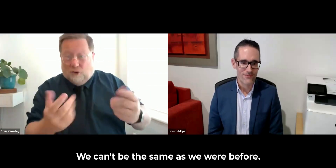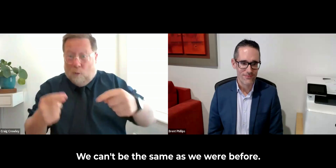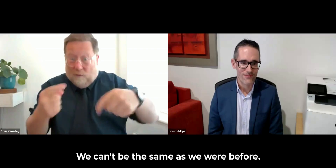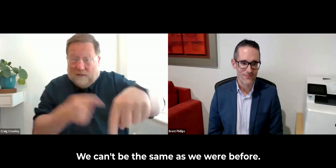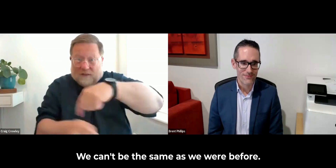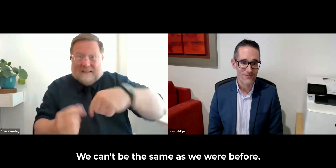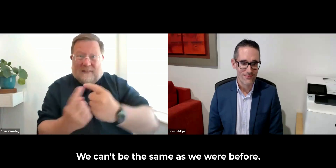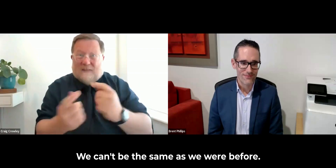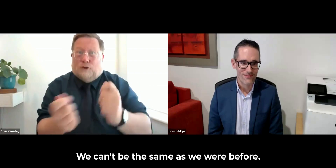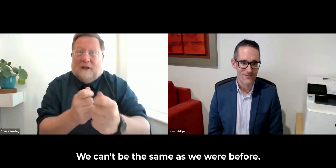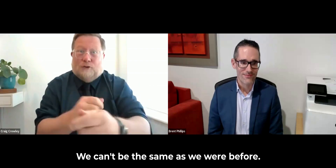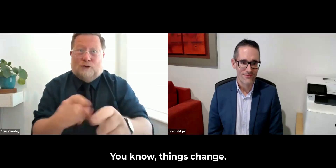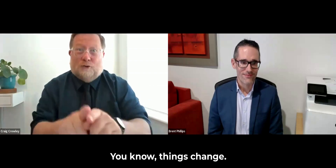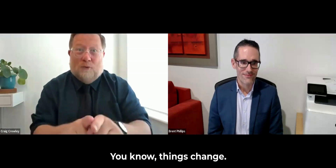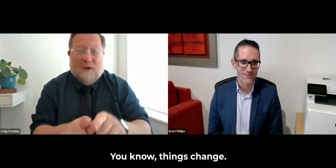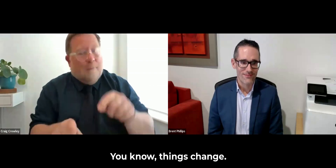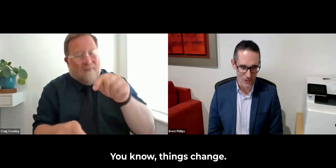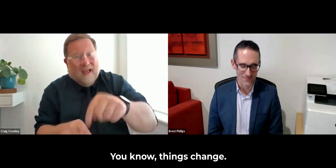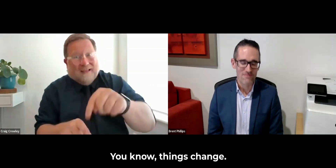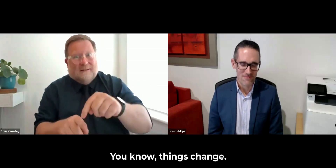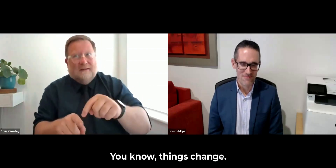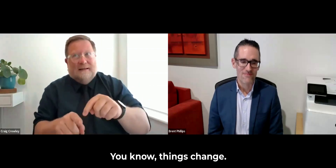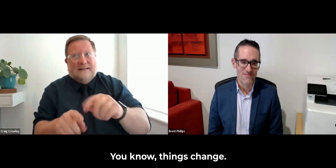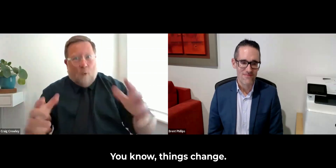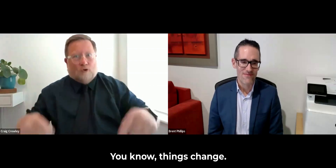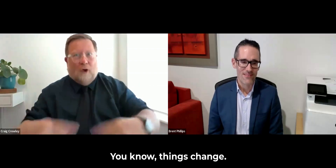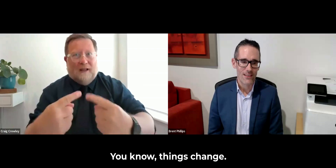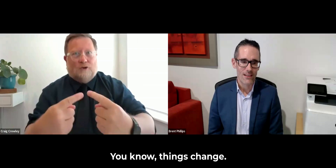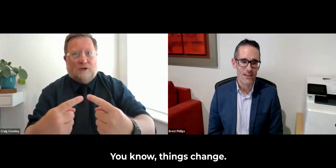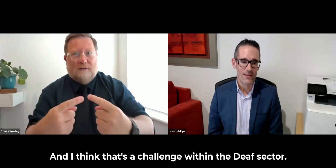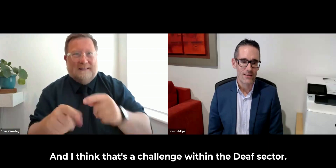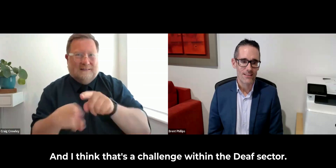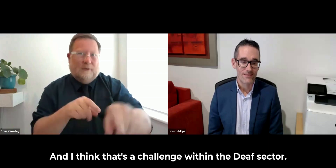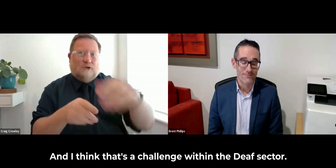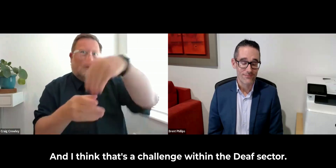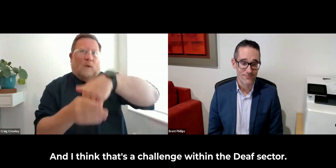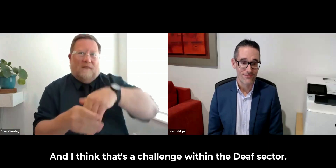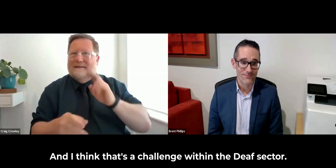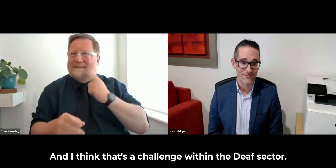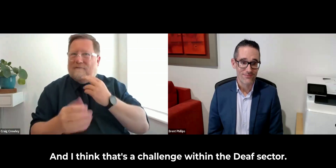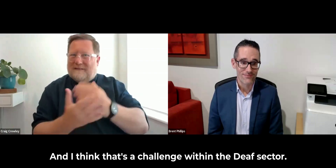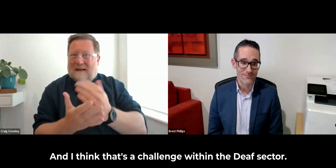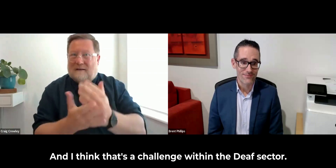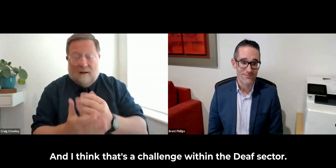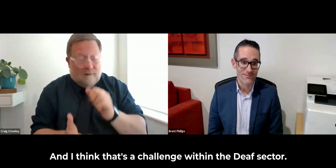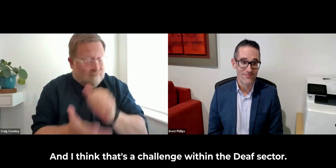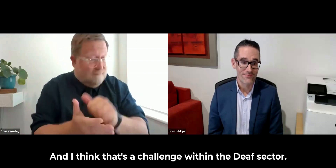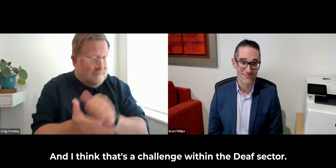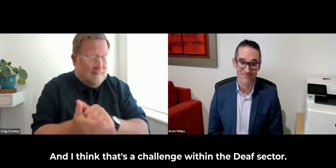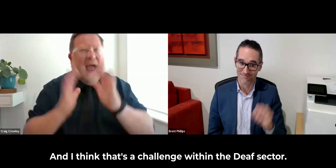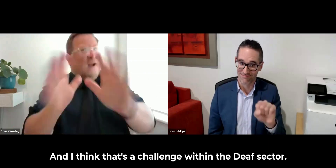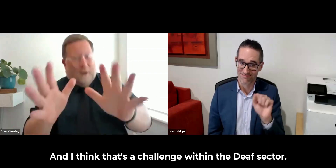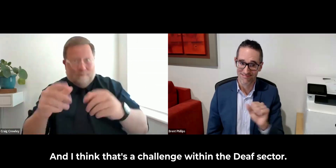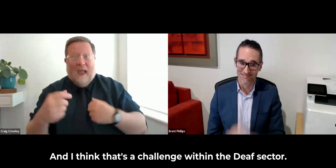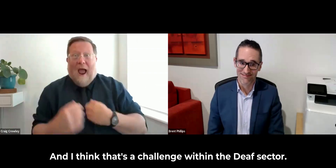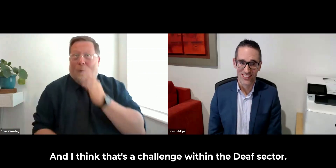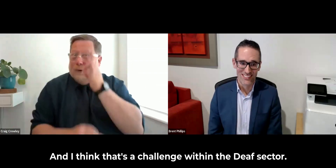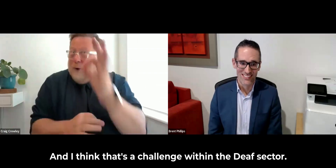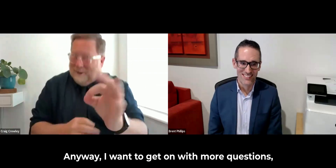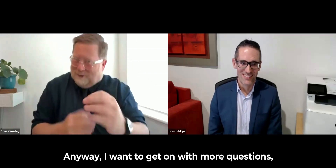as we were before. Things change, and I think that's a challenge within the deaf sector.